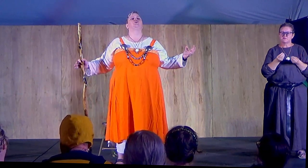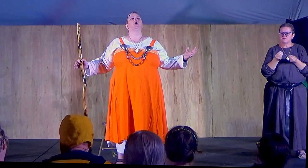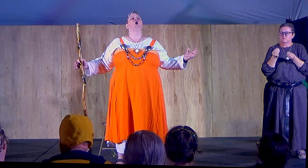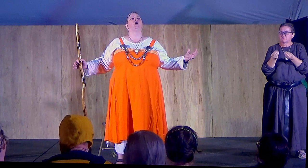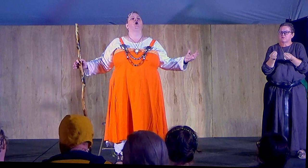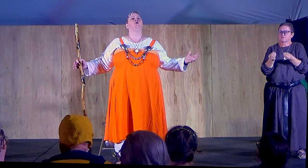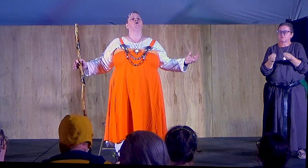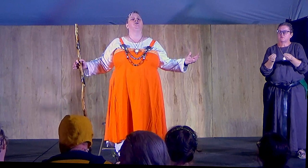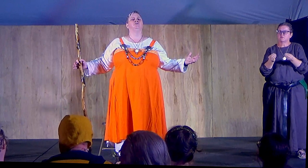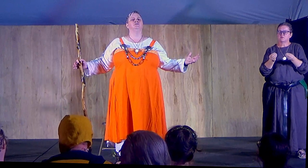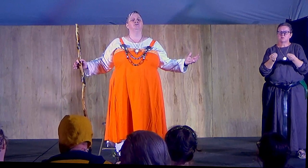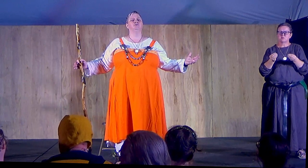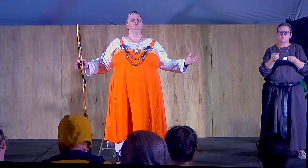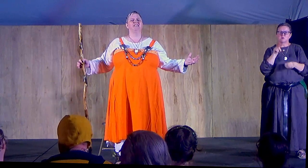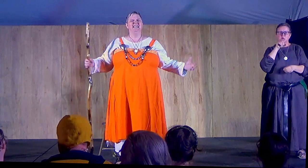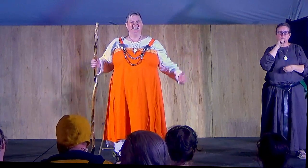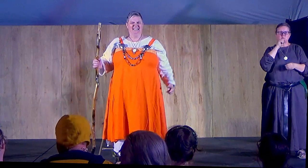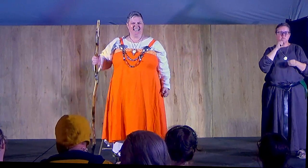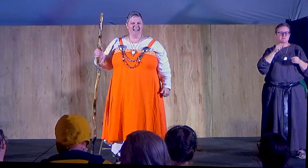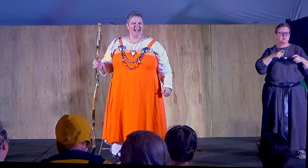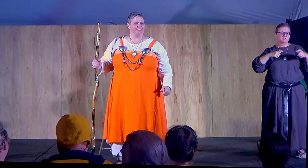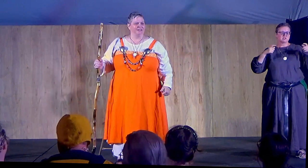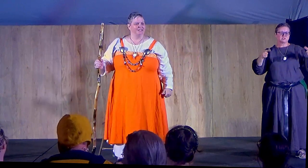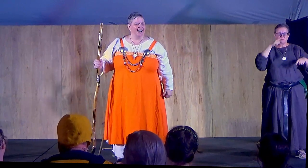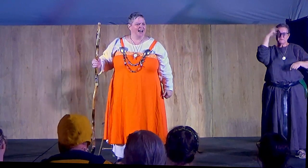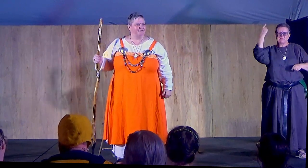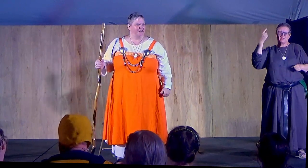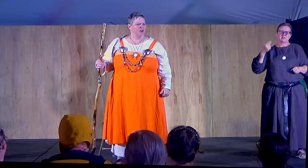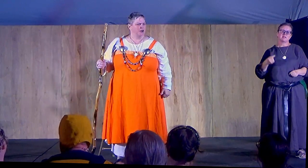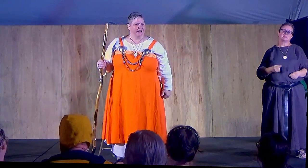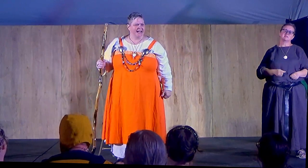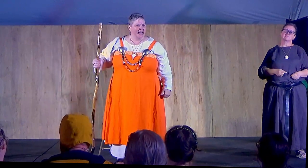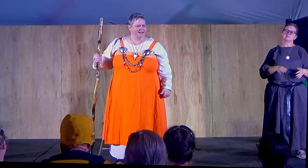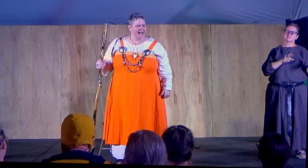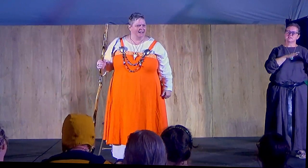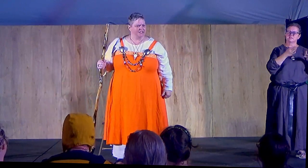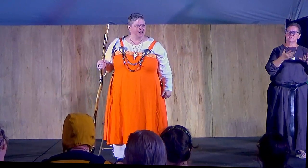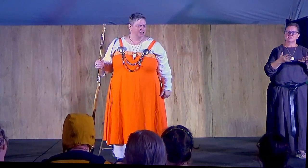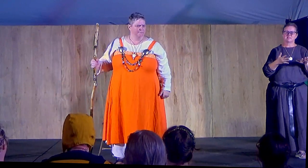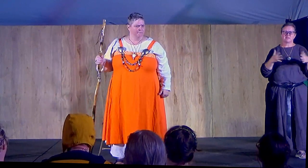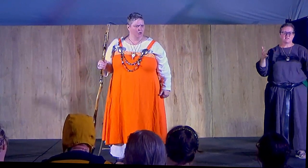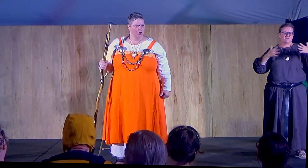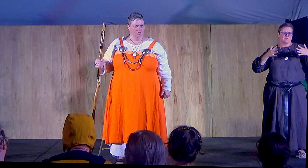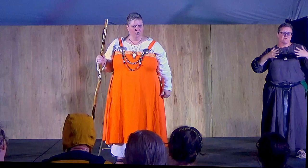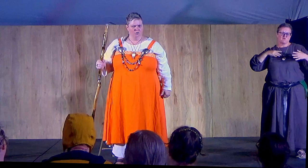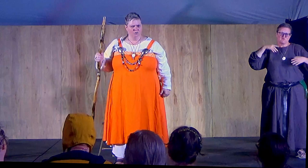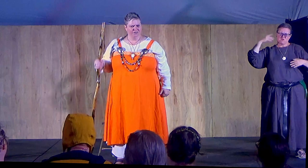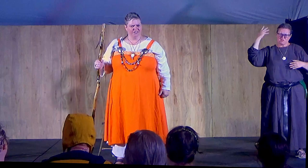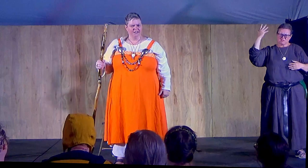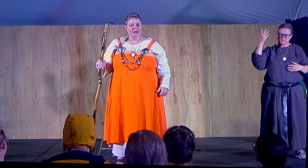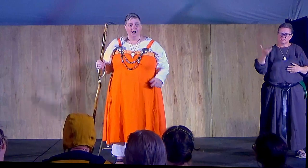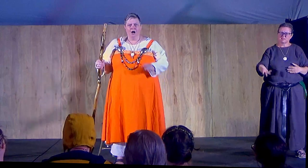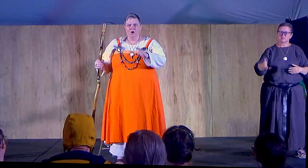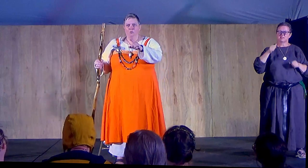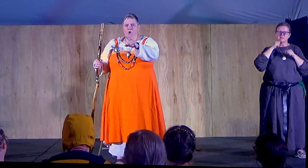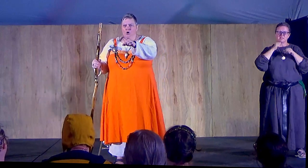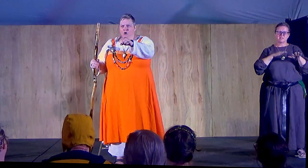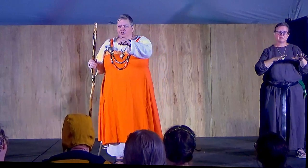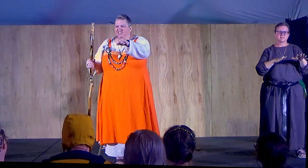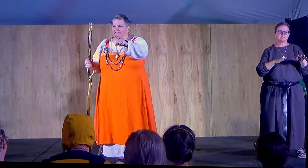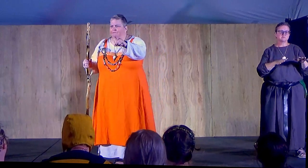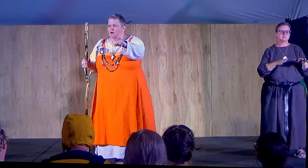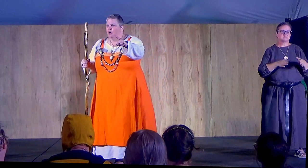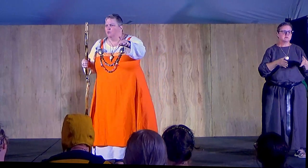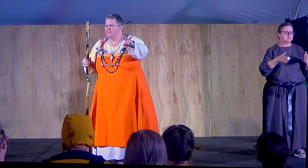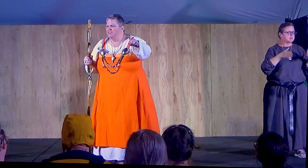the crows, let the night-fearing Atlantean goes. A